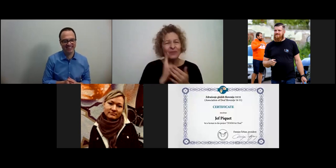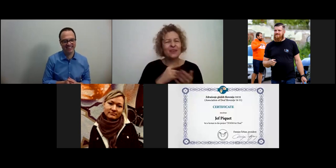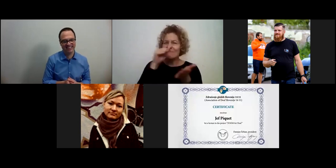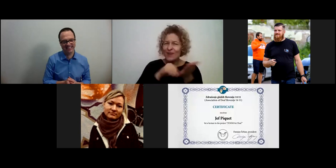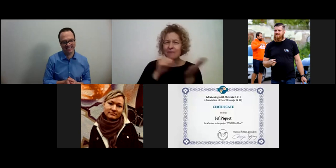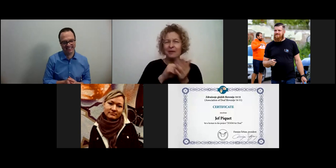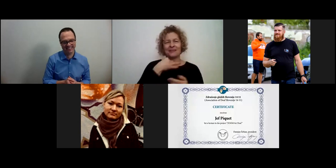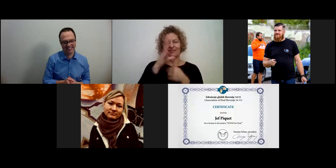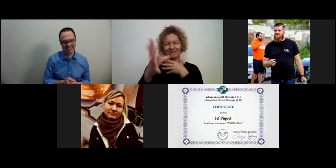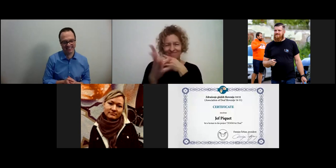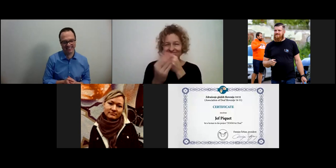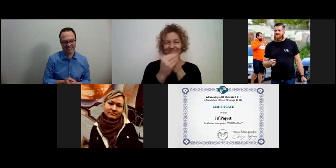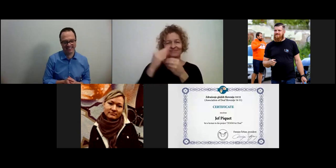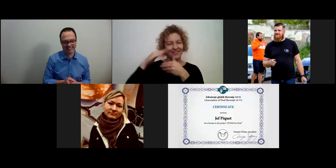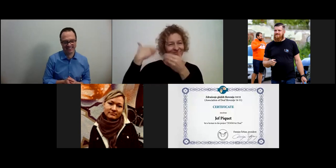that we can continue this.